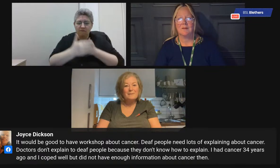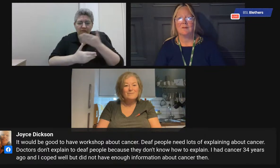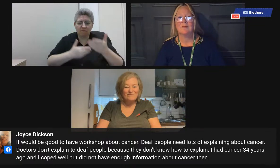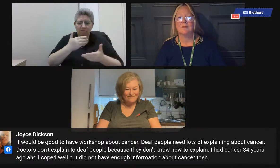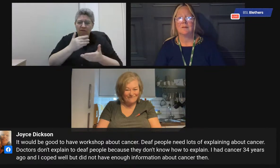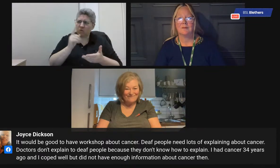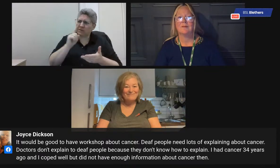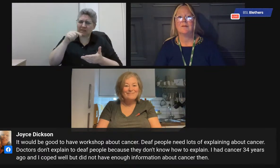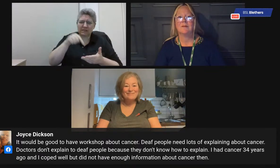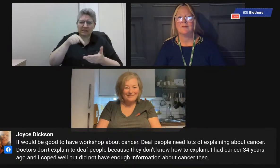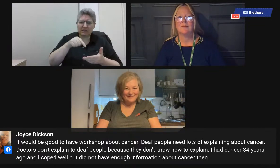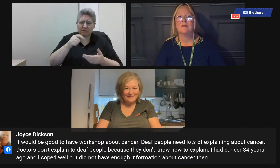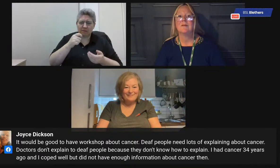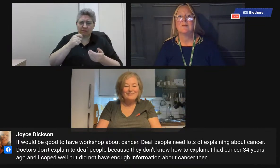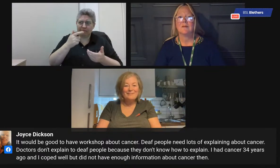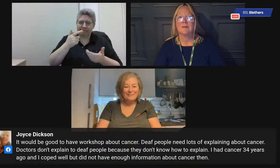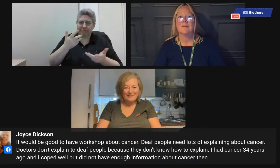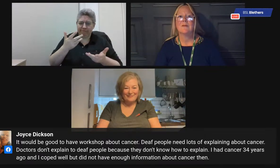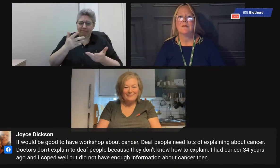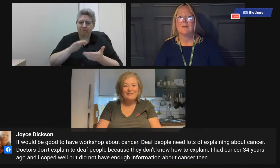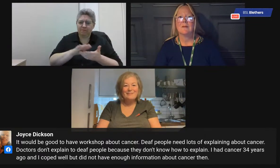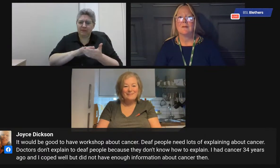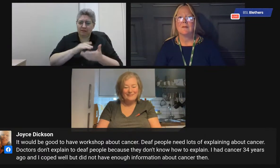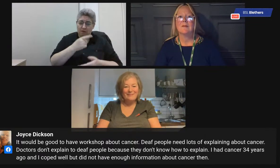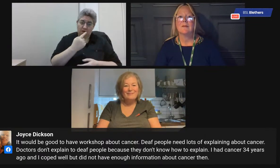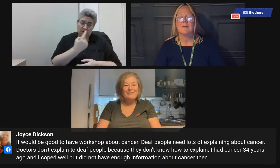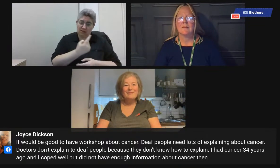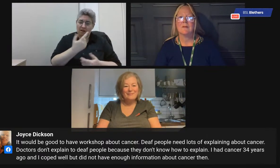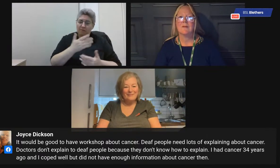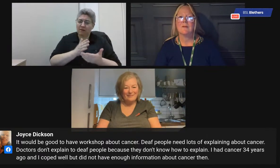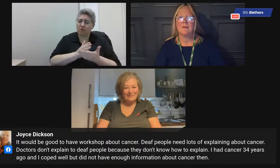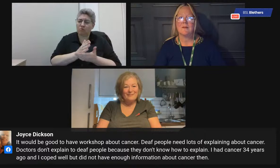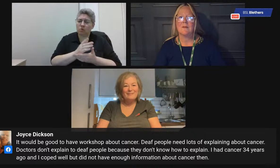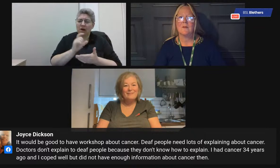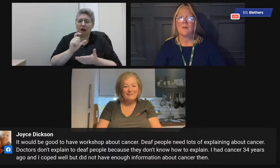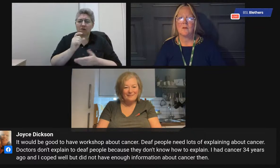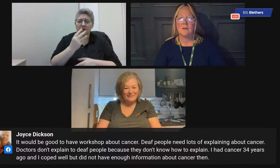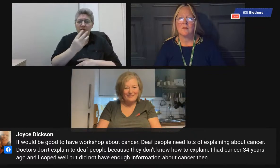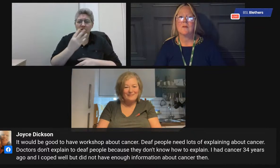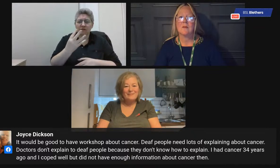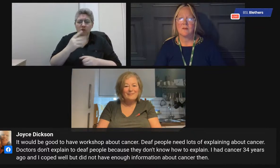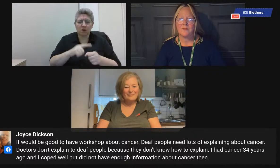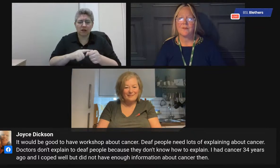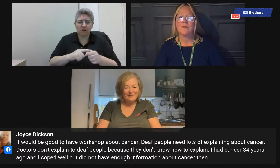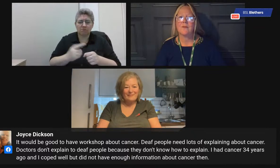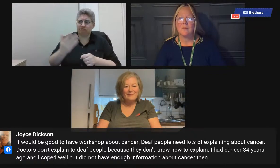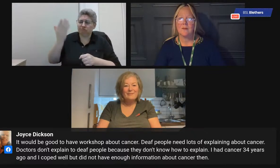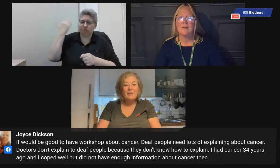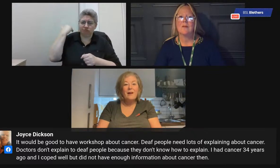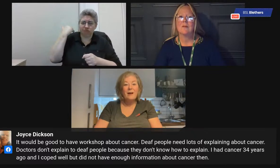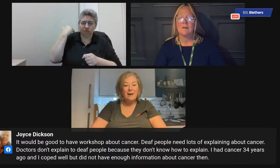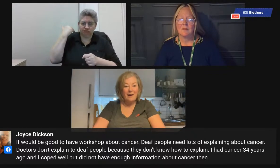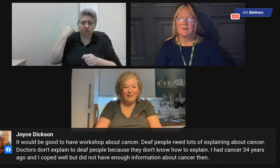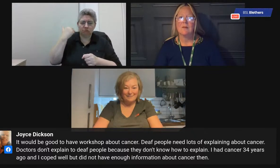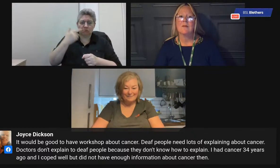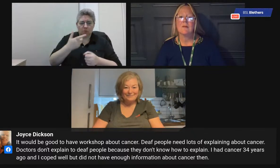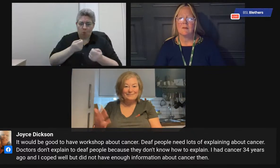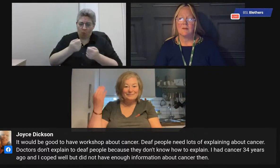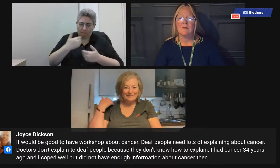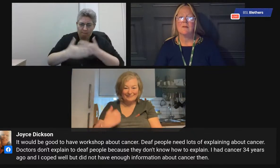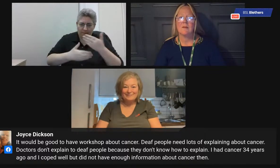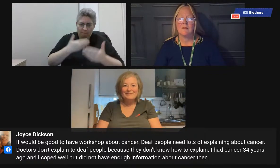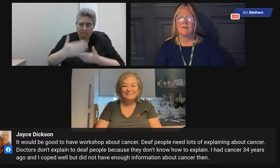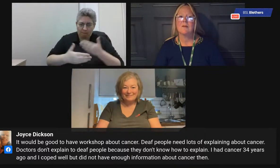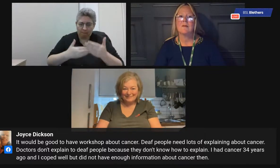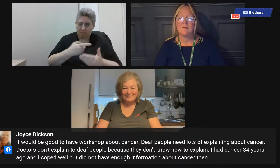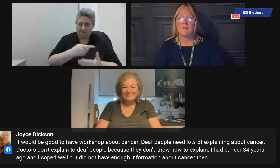explain this enough to deaf people, and because they don't know how to explain it. I had cancer 34 years ago.